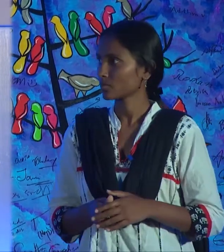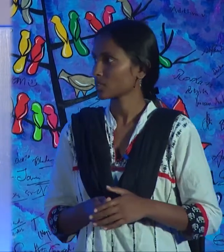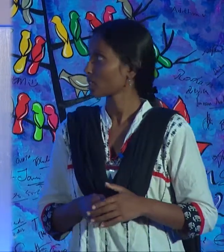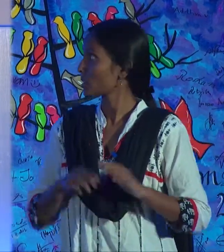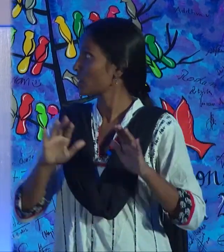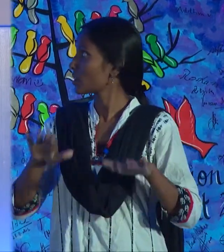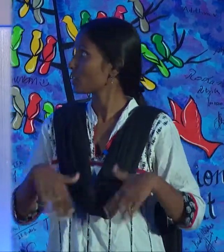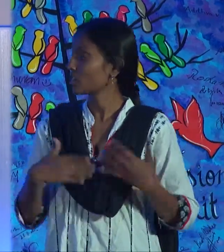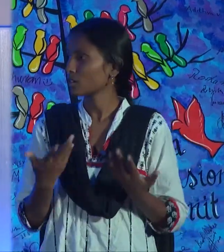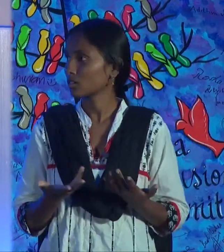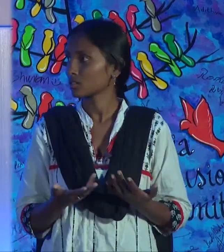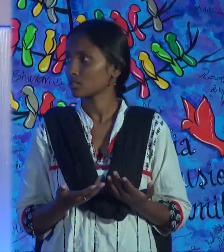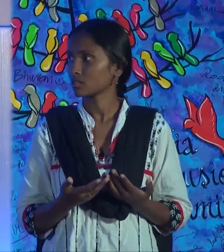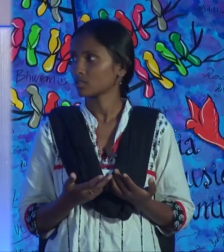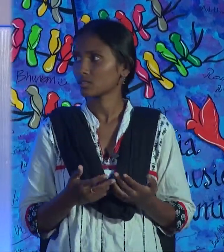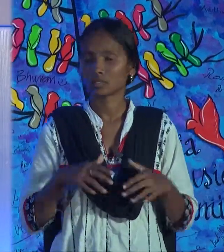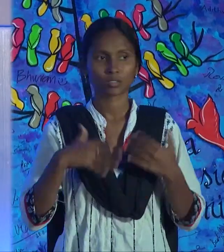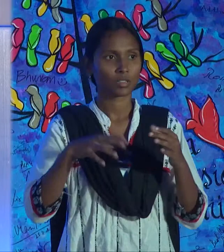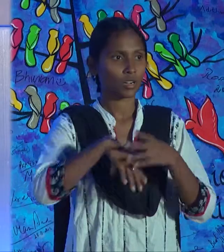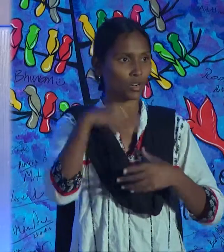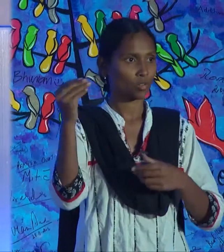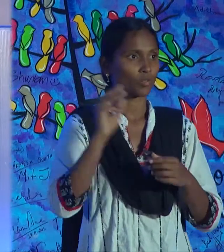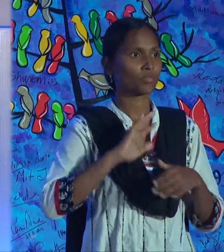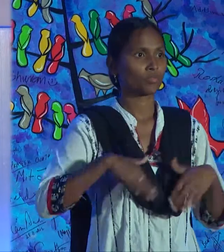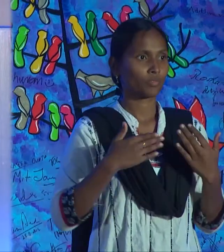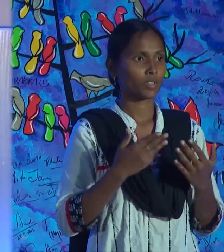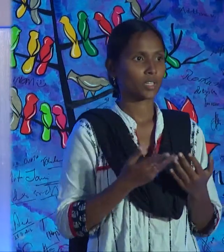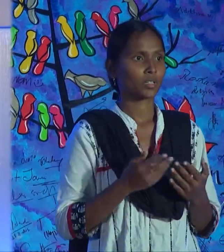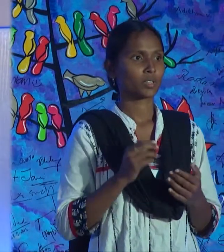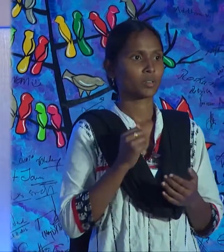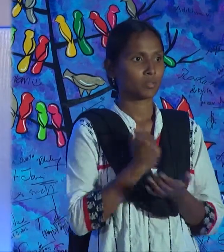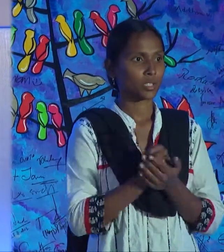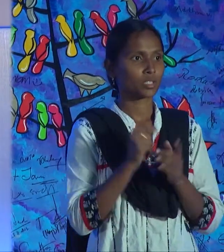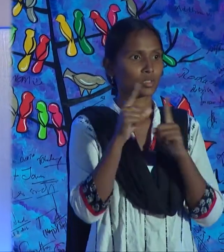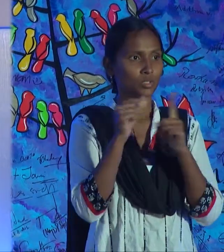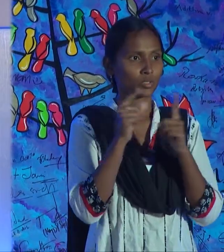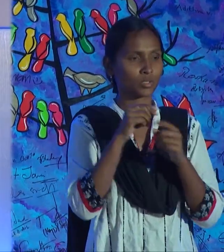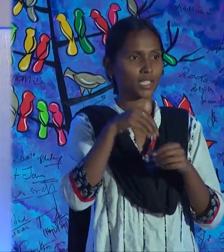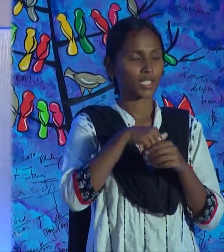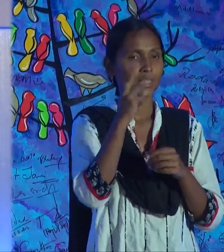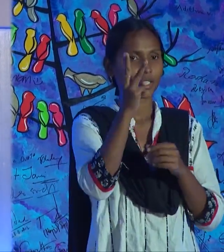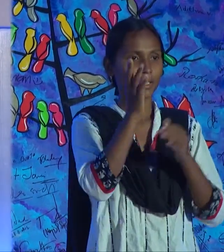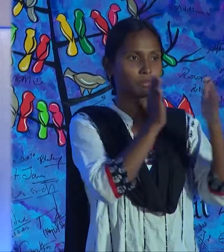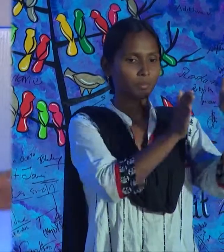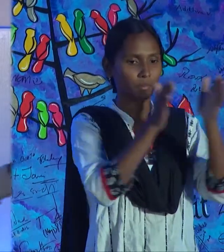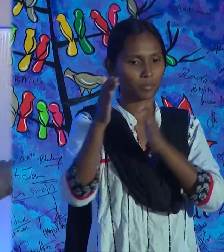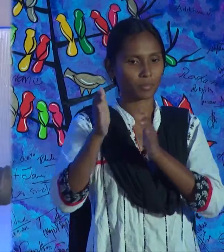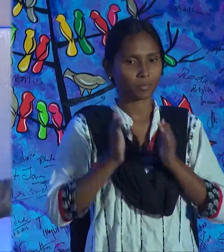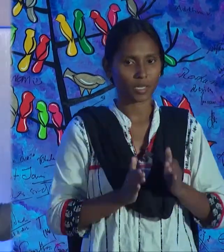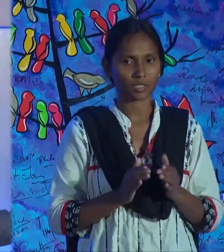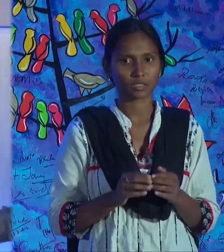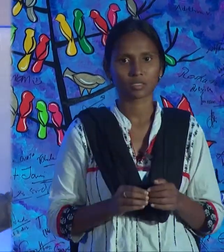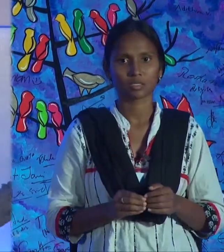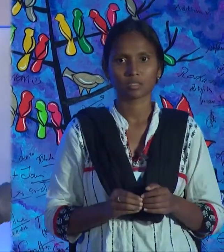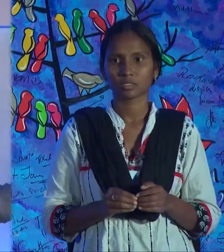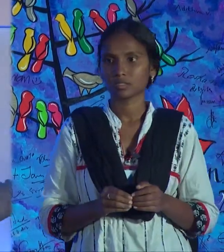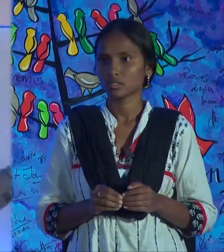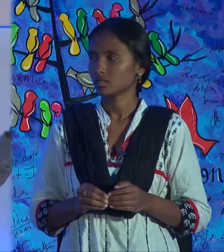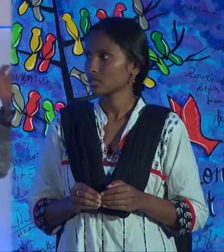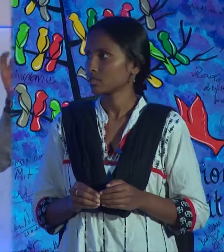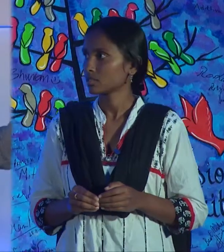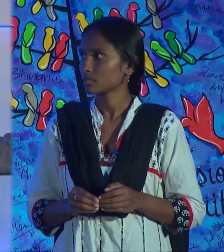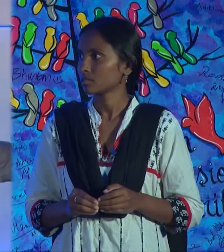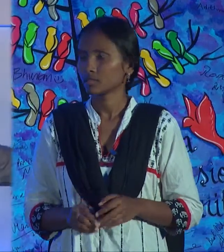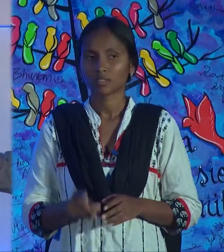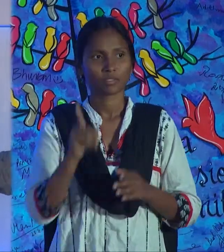After a lot of pondering, we figured out we have to do this in three parts. So to start off with, we started